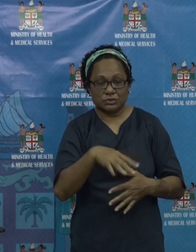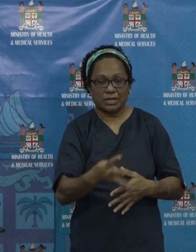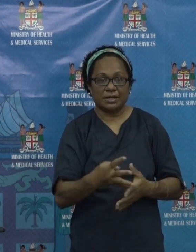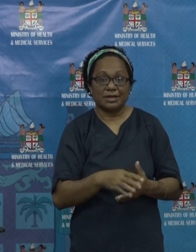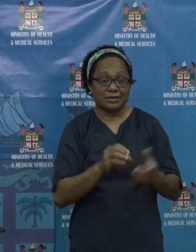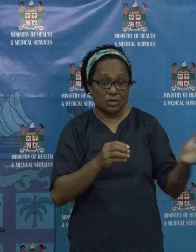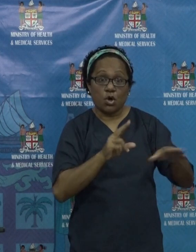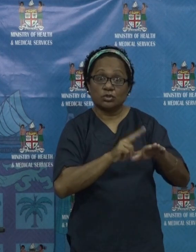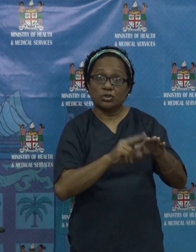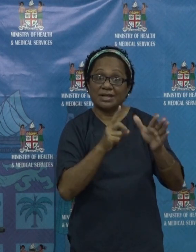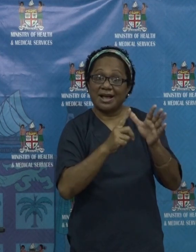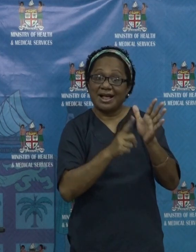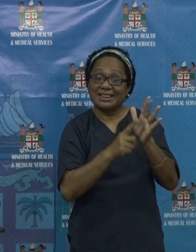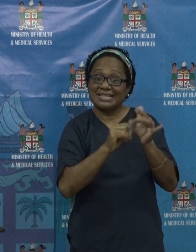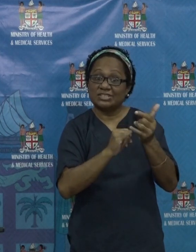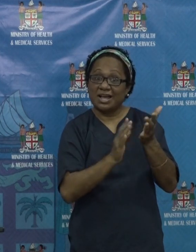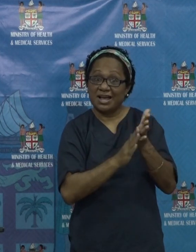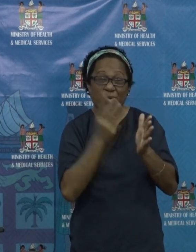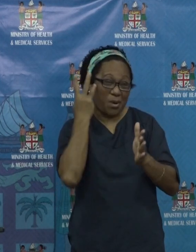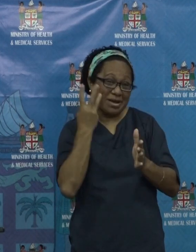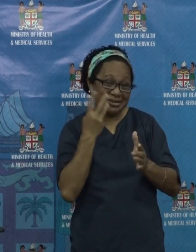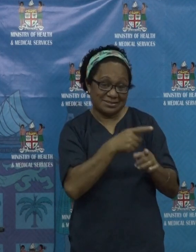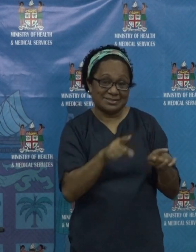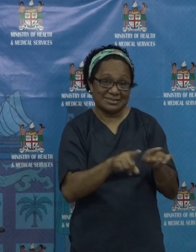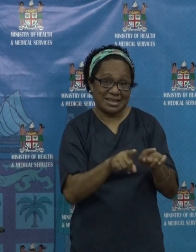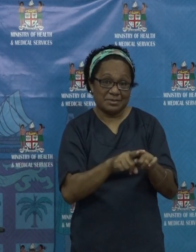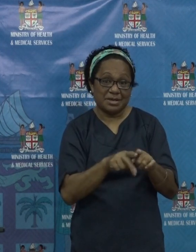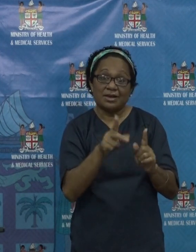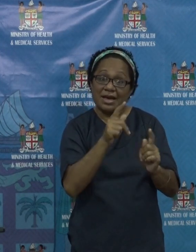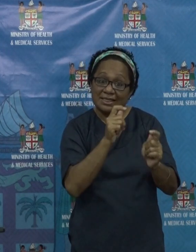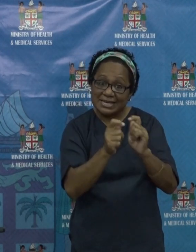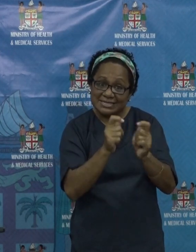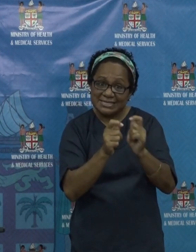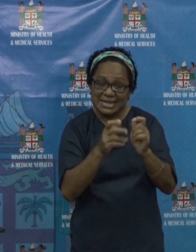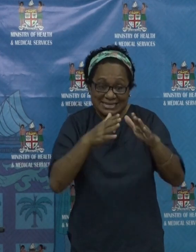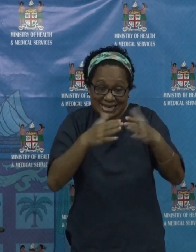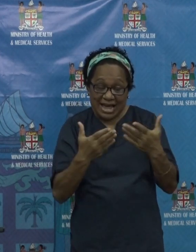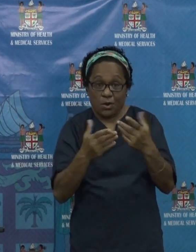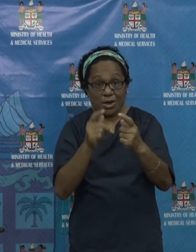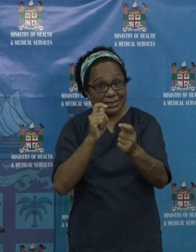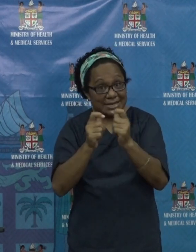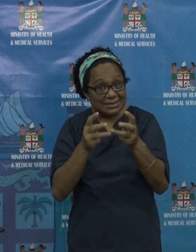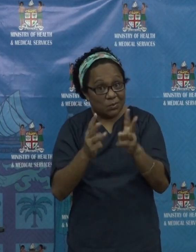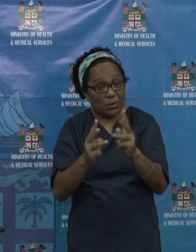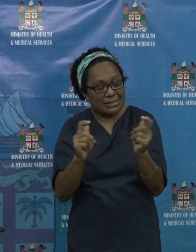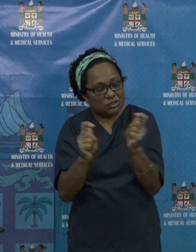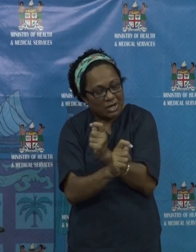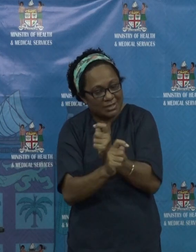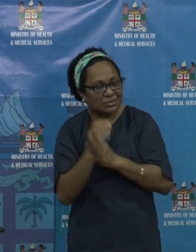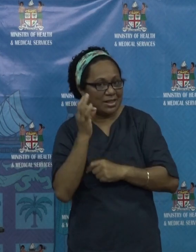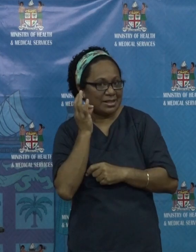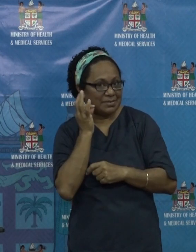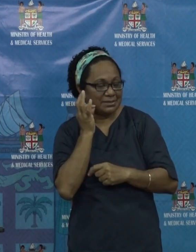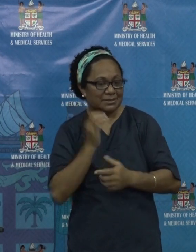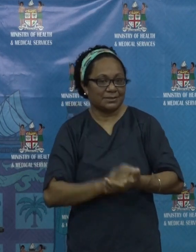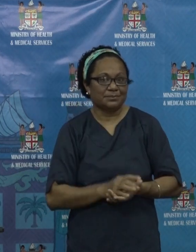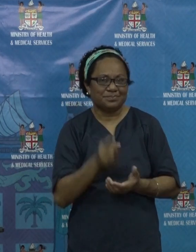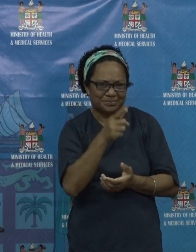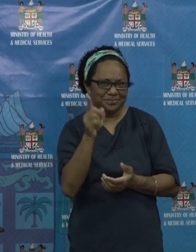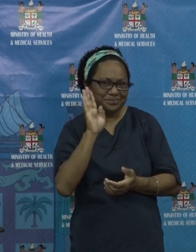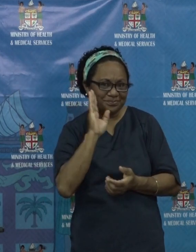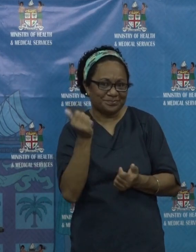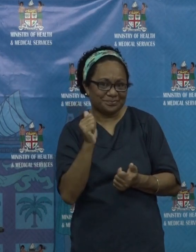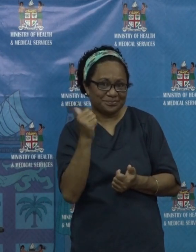terms of our testing criteria, or the change in testing criteria, as you have